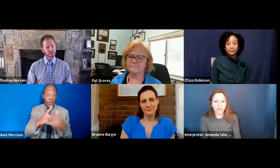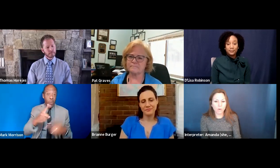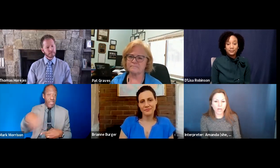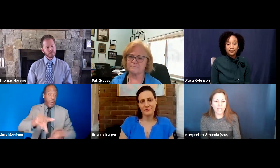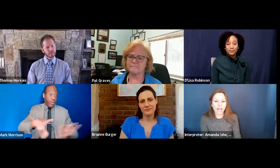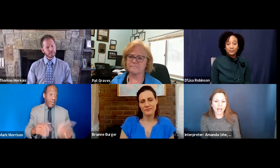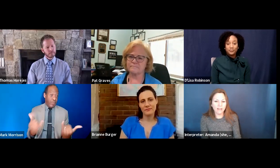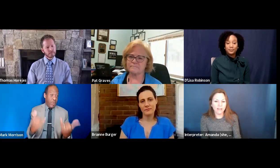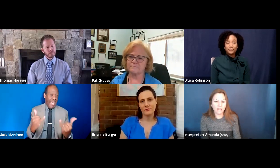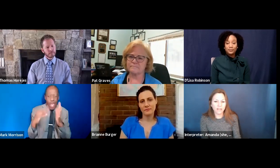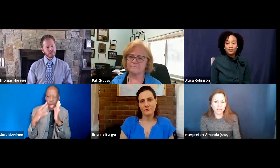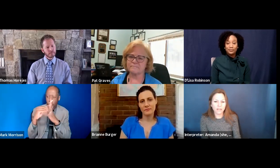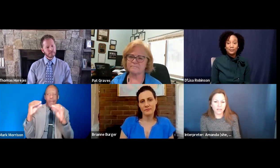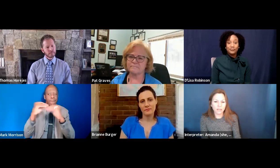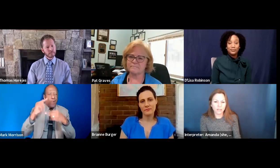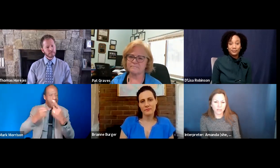part that I wanted to add